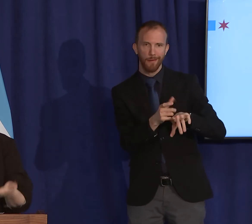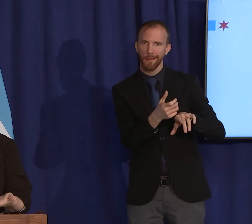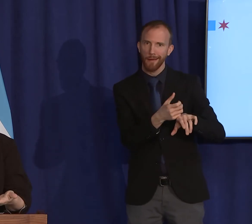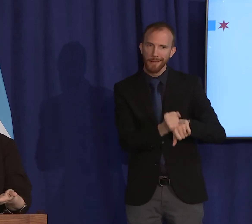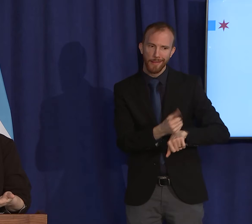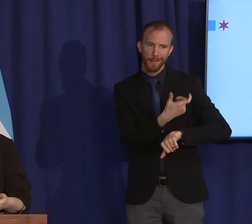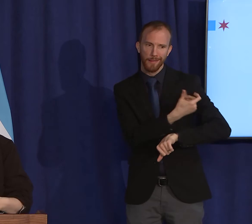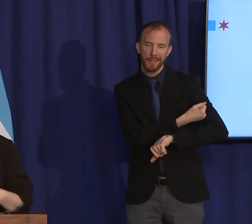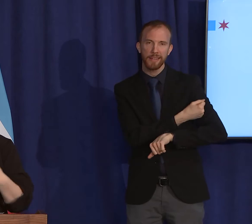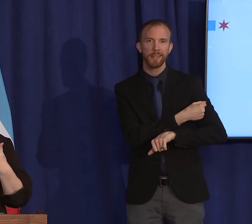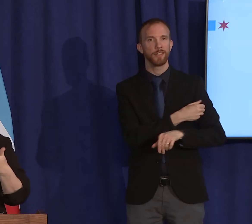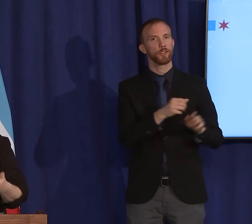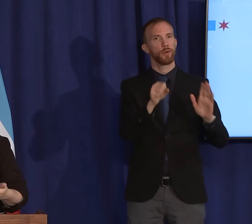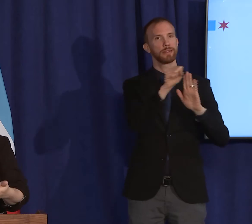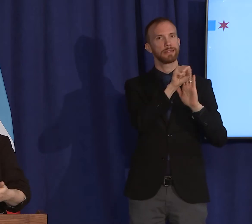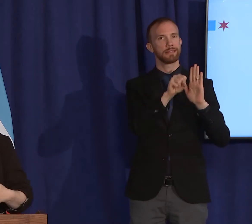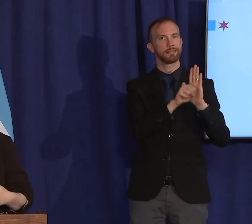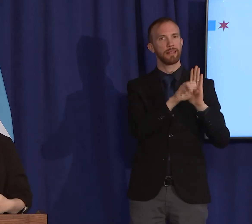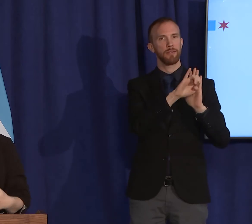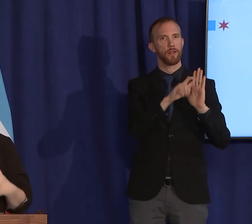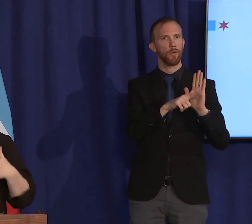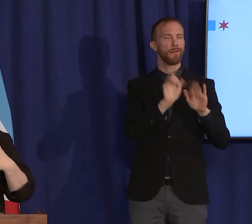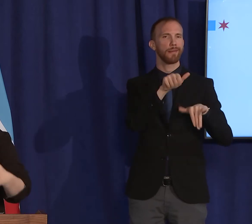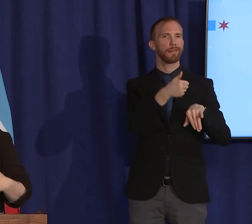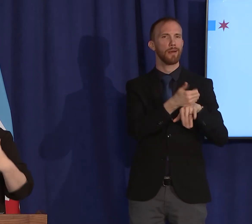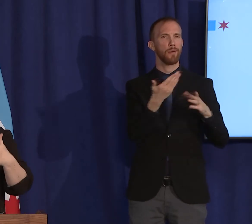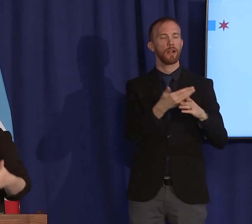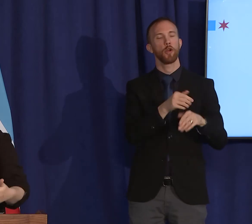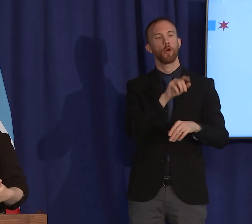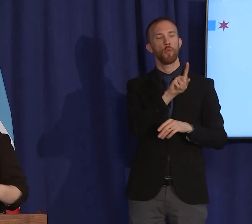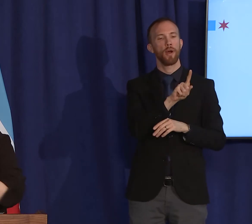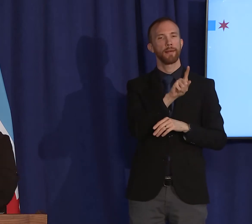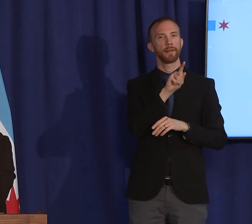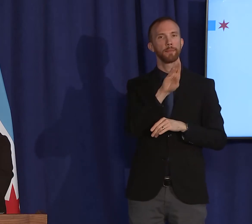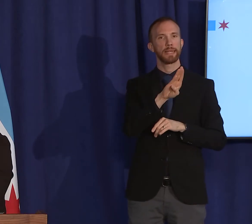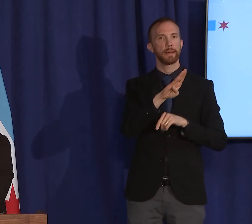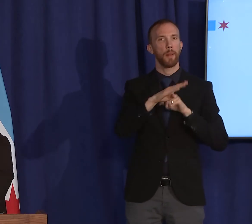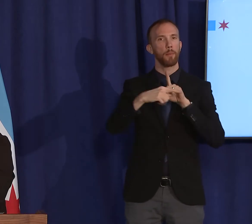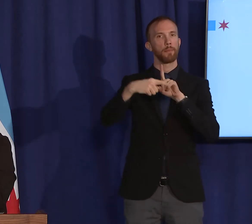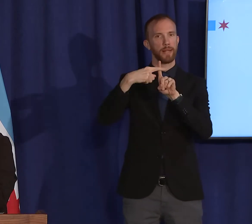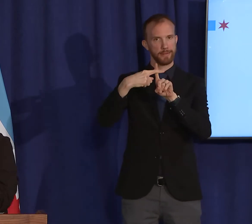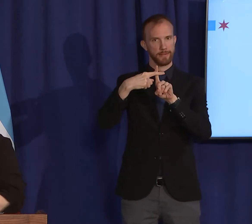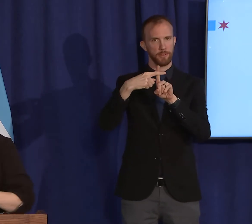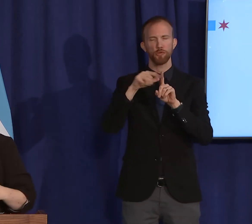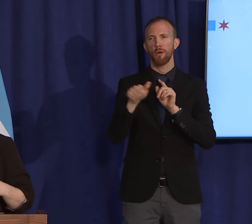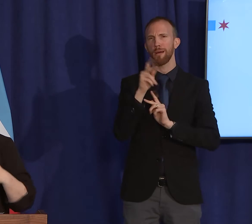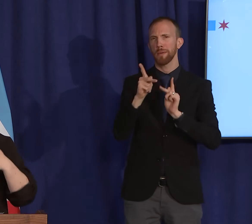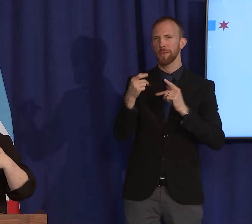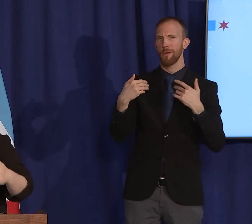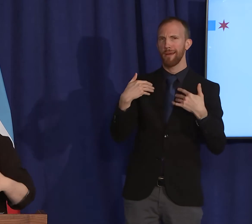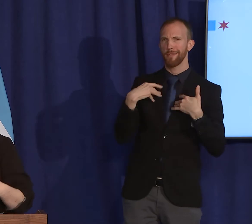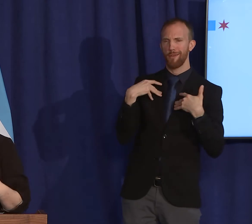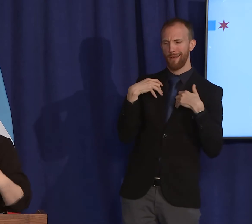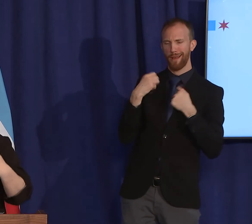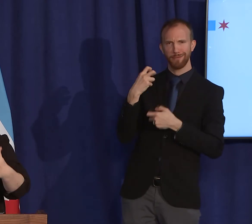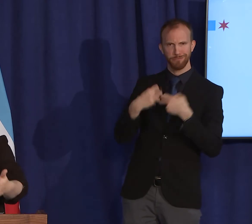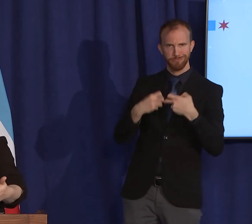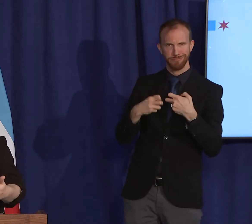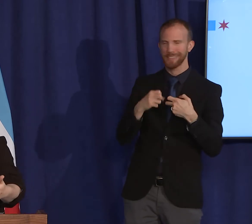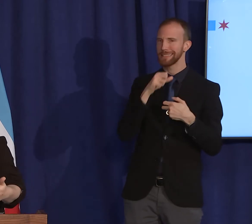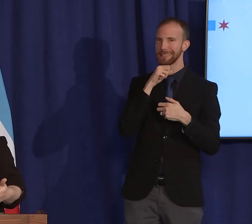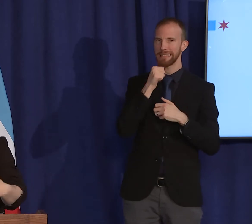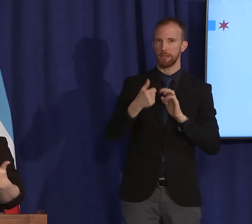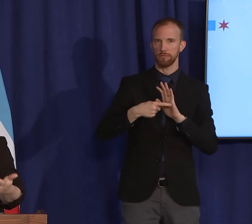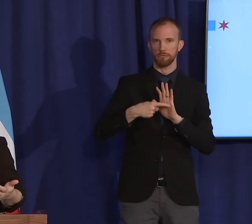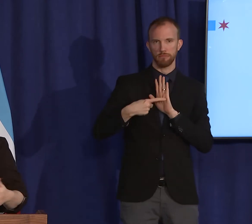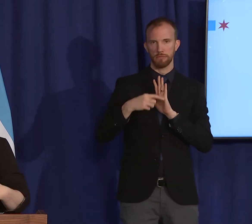out this 1B+, which was just focused on people who had underlying conditions, not the essential worker part. And so in the same way that the